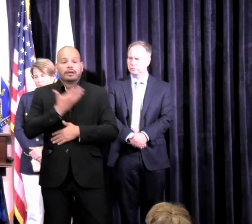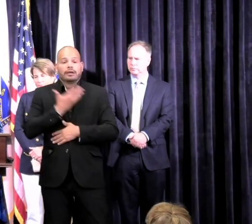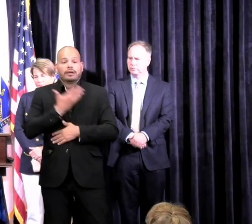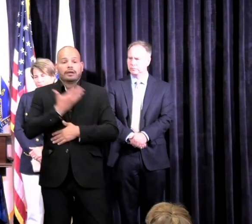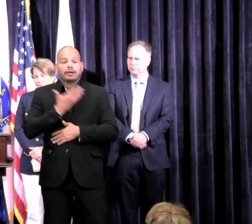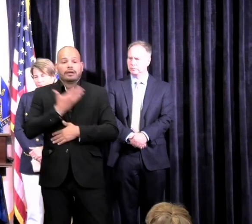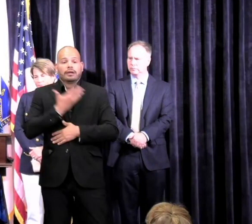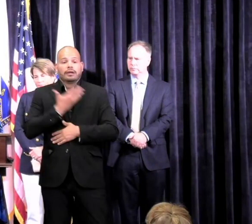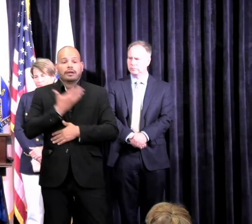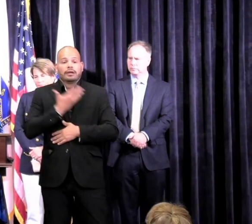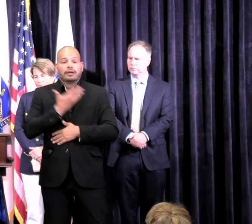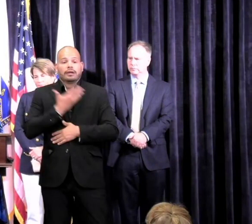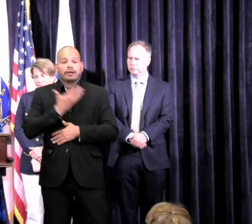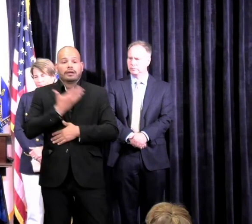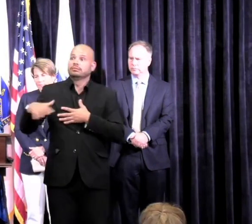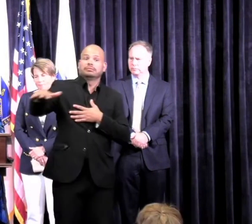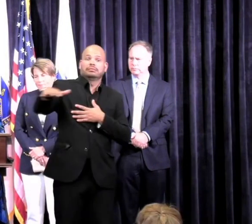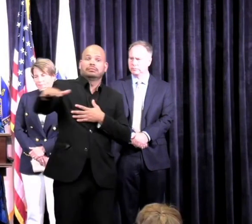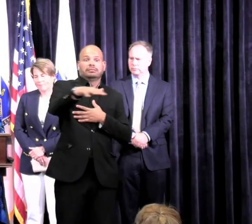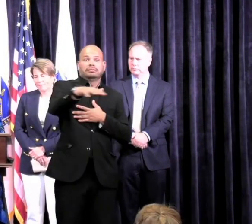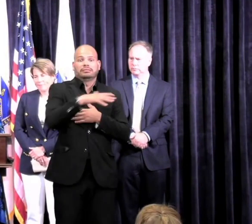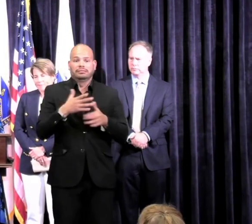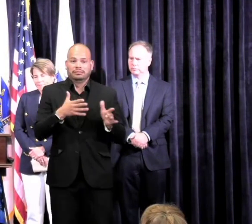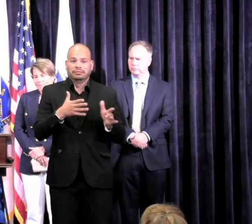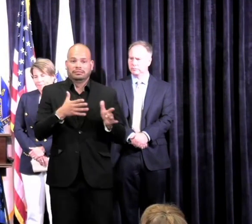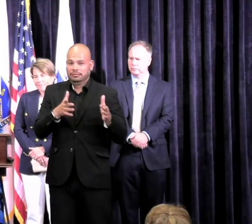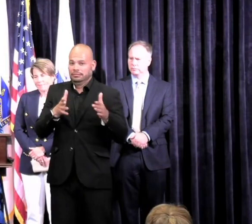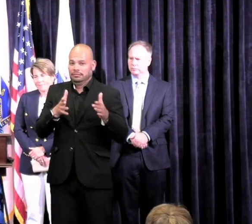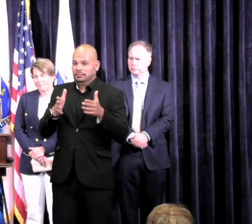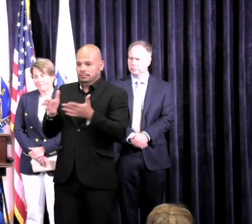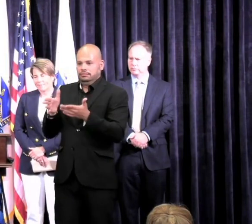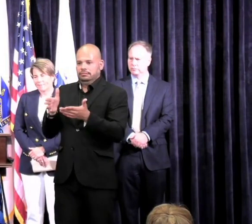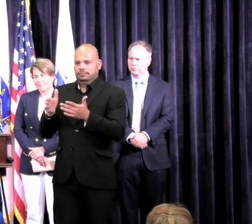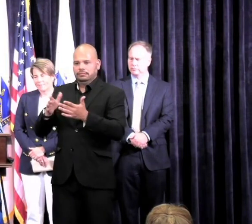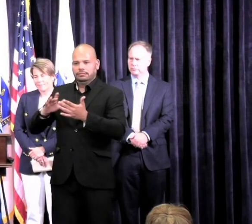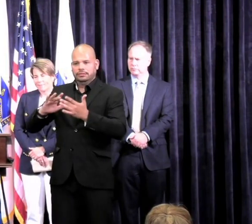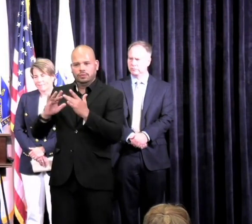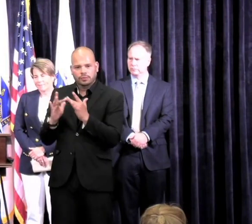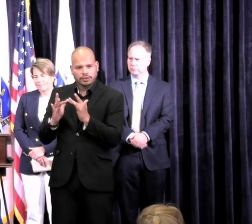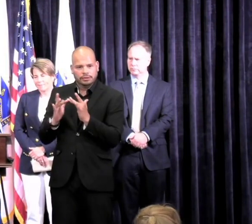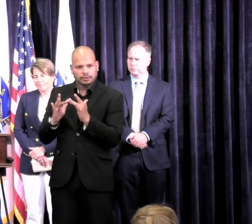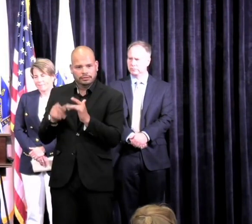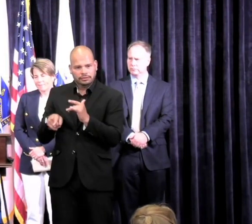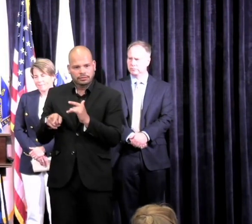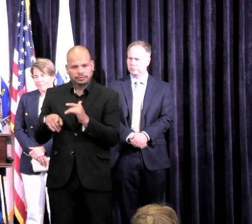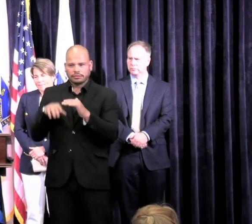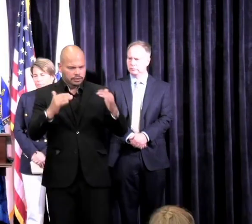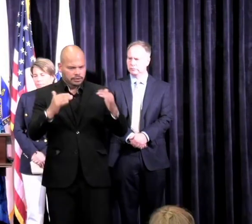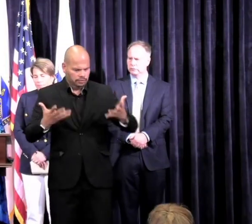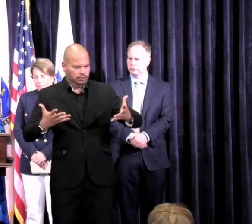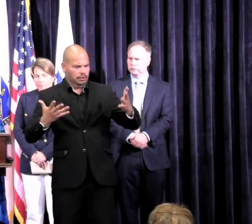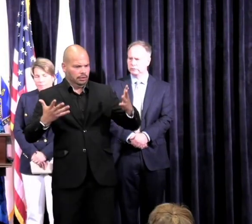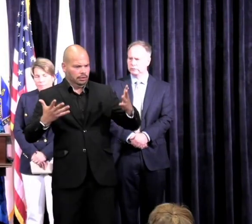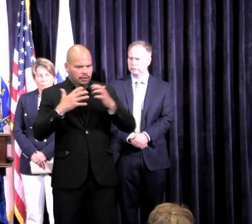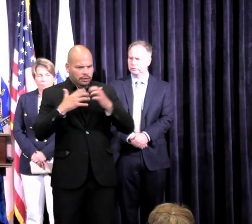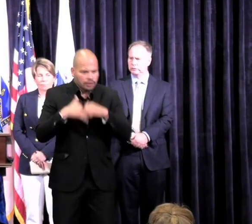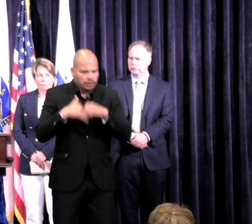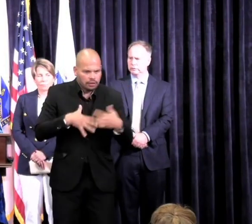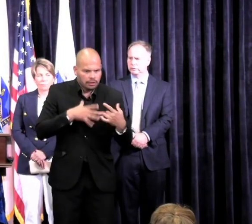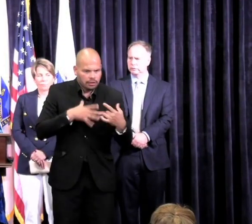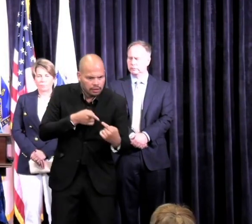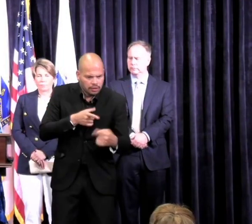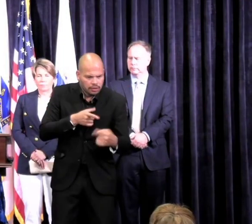inclusive and accessible digital experiences must be provided for everyone platforms